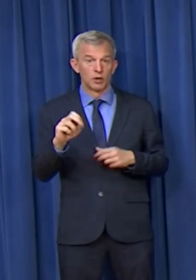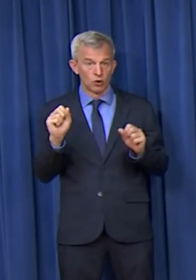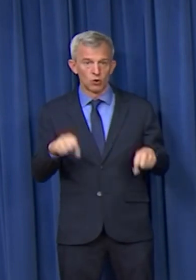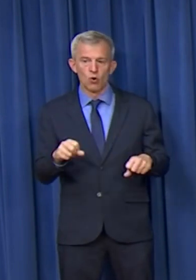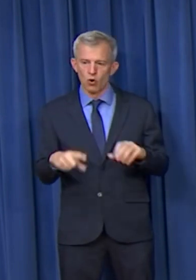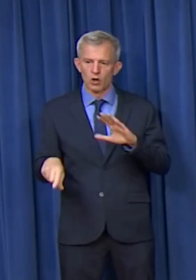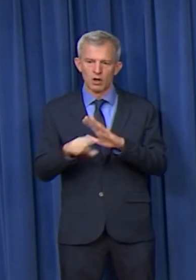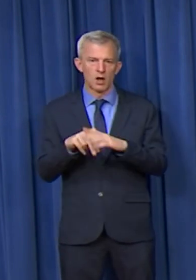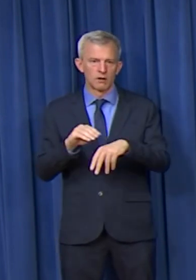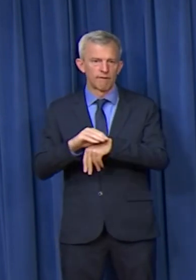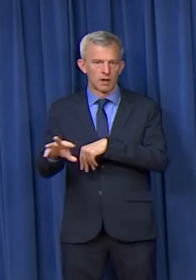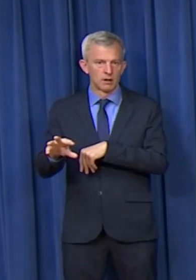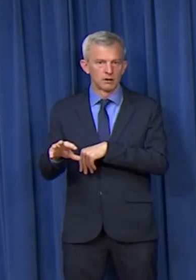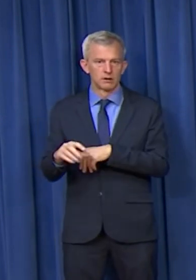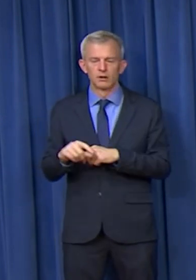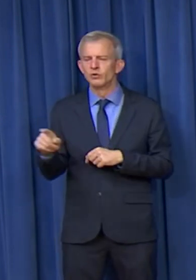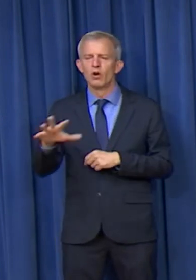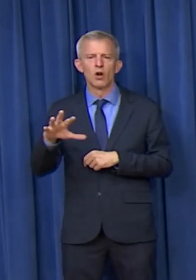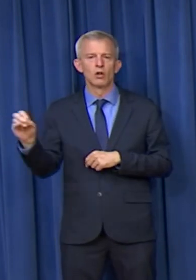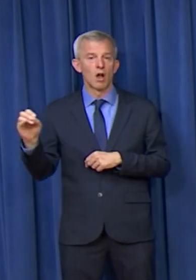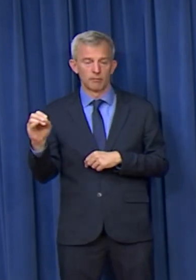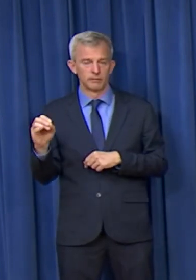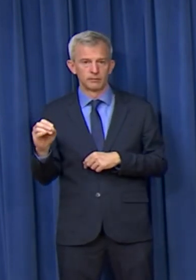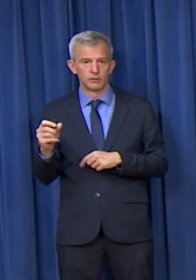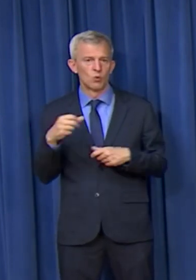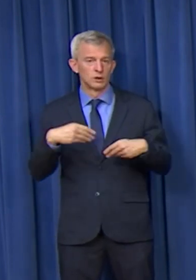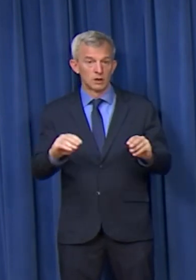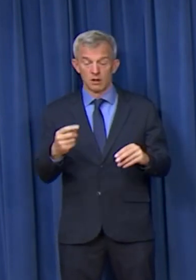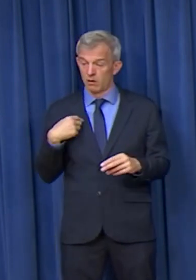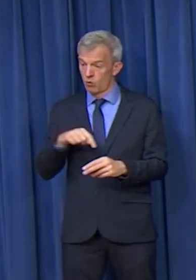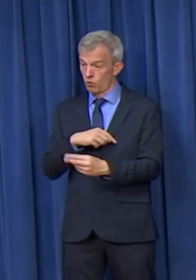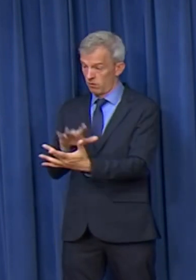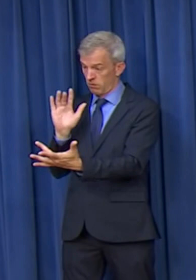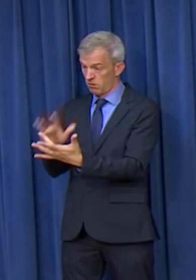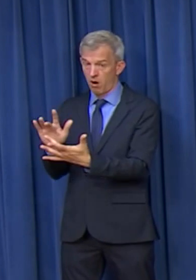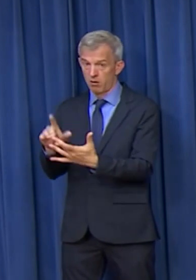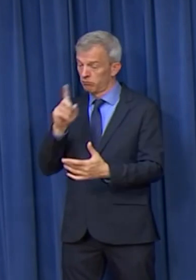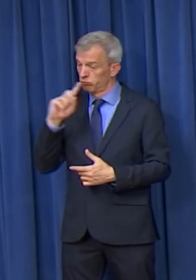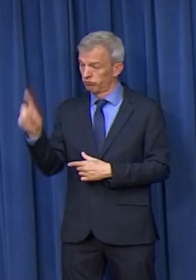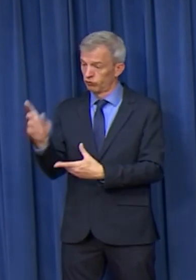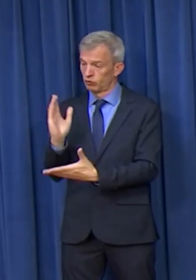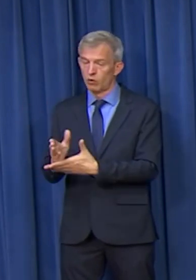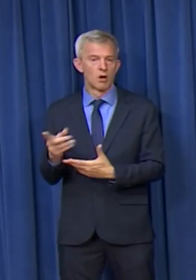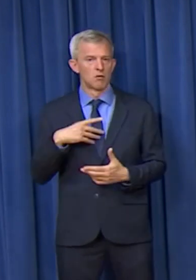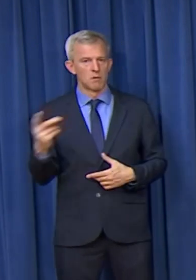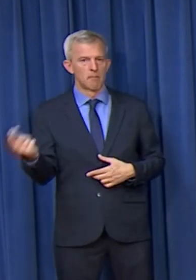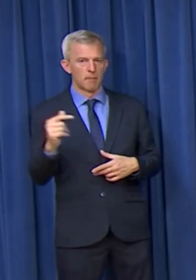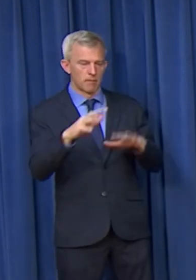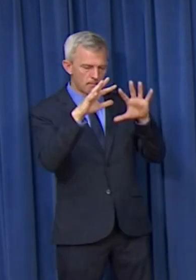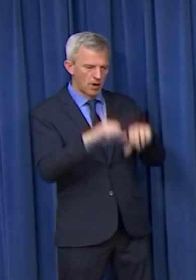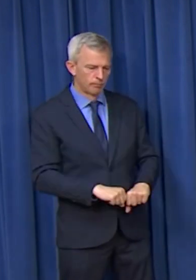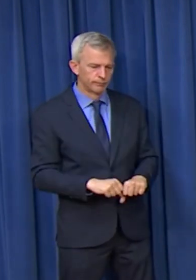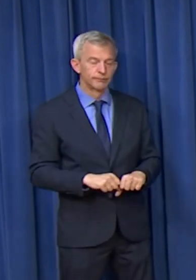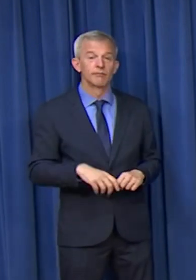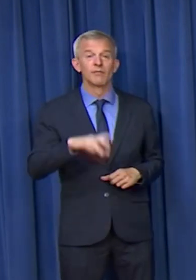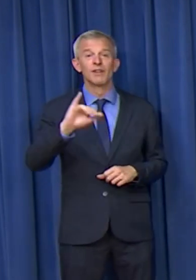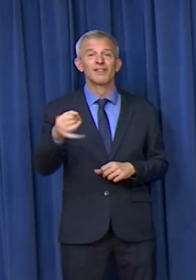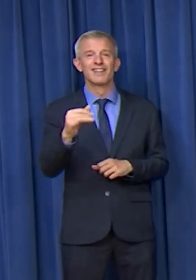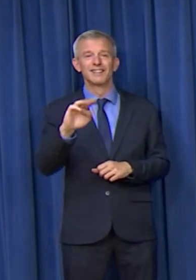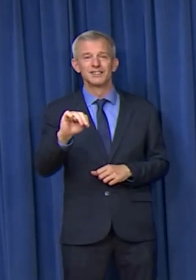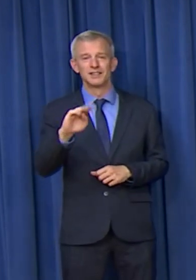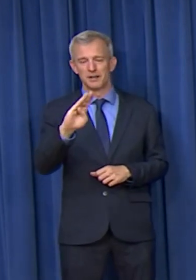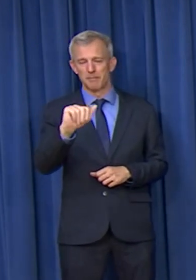immediately took their claims down. It was a company that was selling vitamins on its website. We know that Jim Baker and the Jim Baker Show